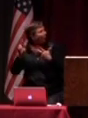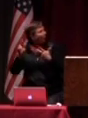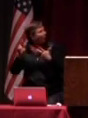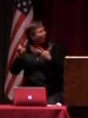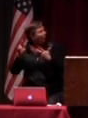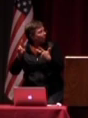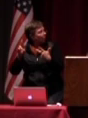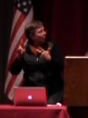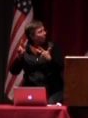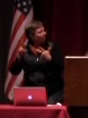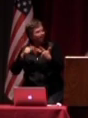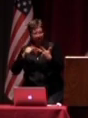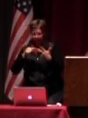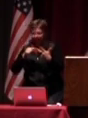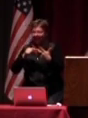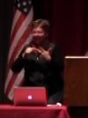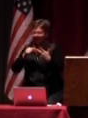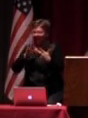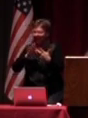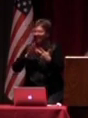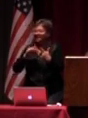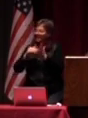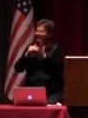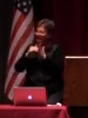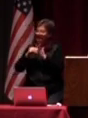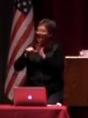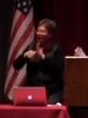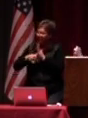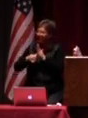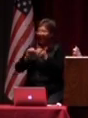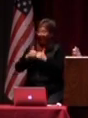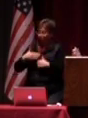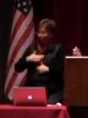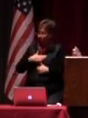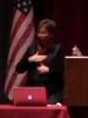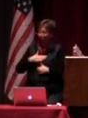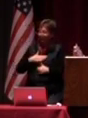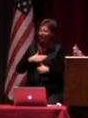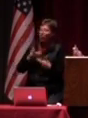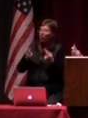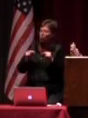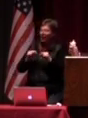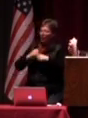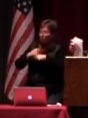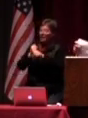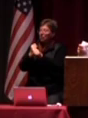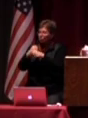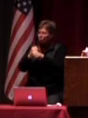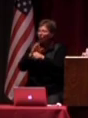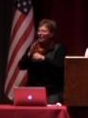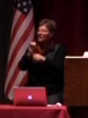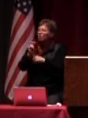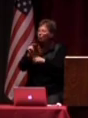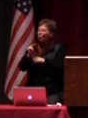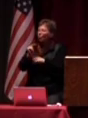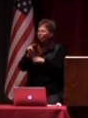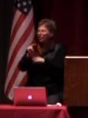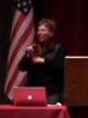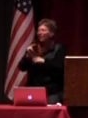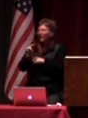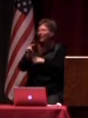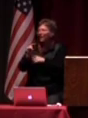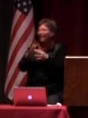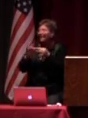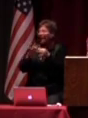tendency. His recent two-volume study emphasizes how Napoleon consciously tried to construct his own legend through art and through printed